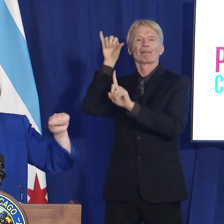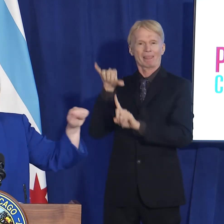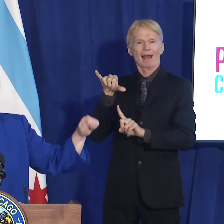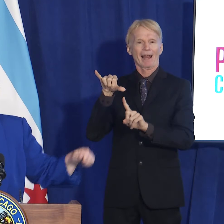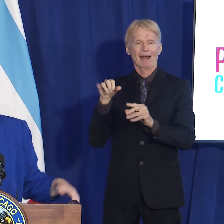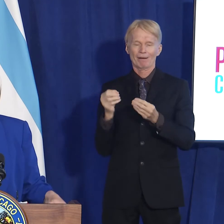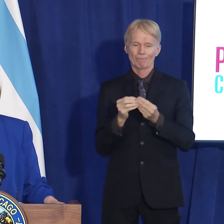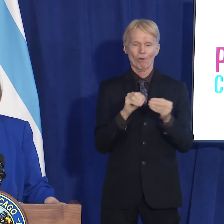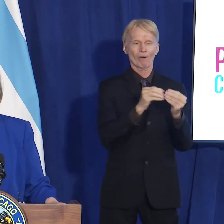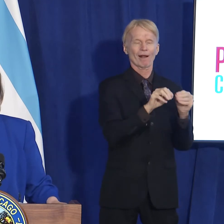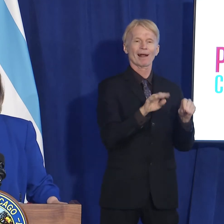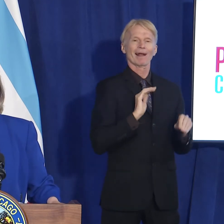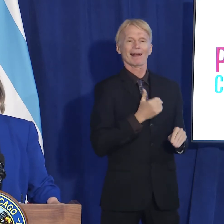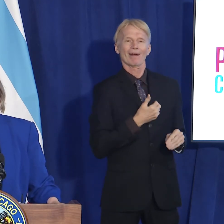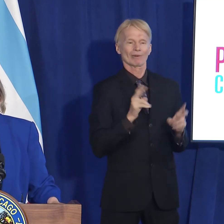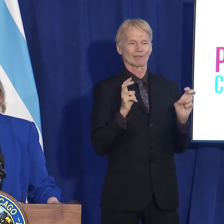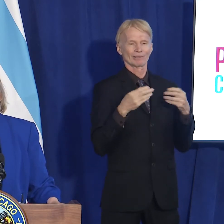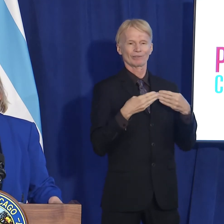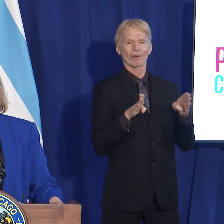base kind of door-to-door work here.